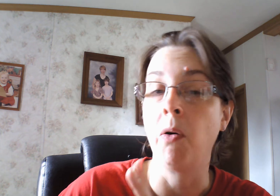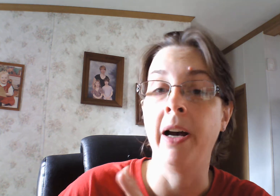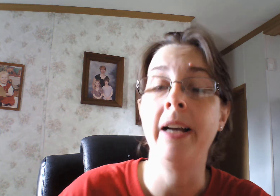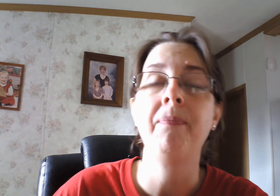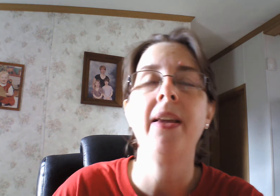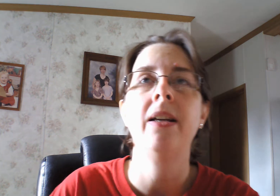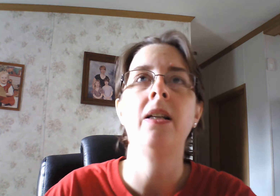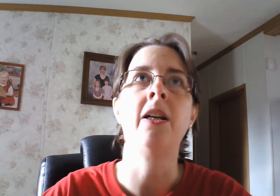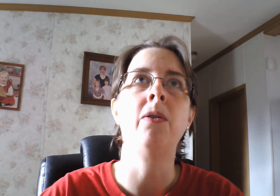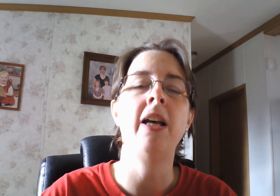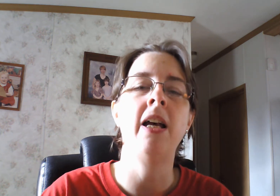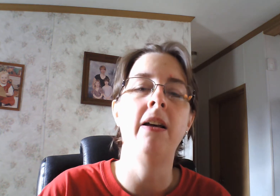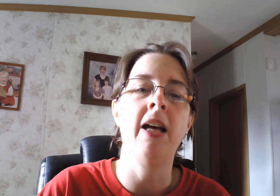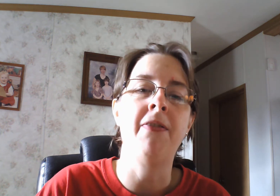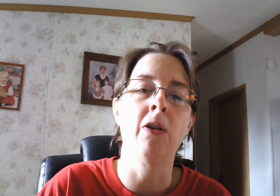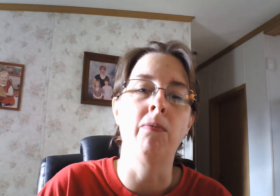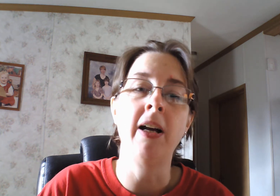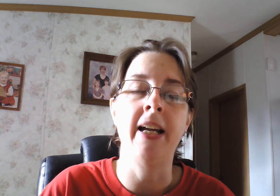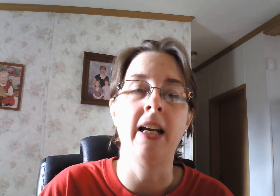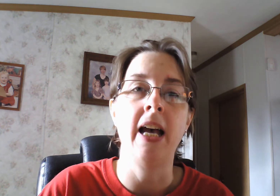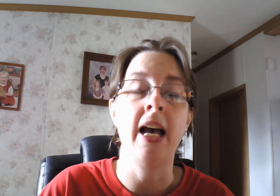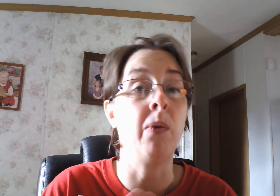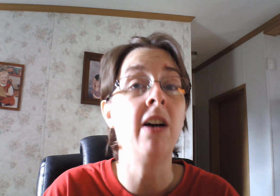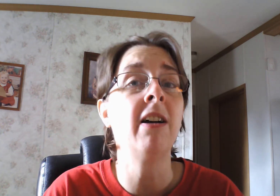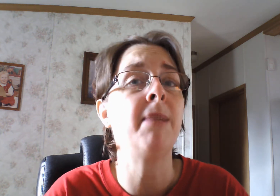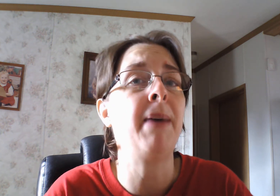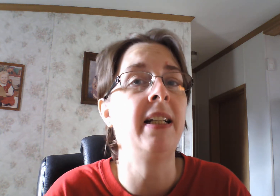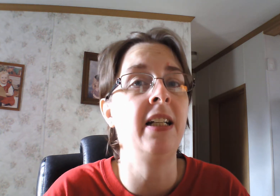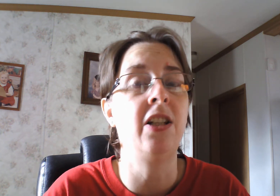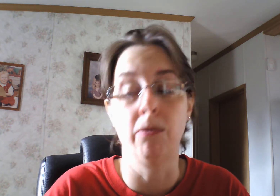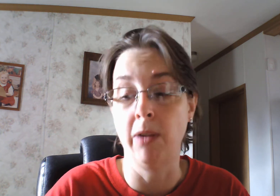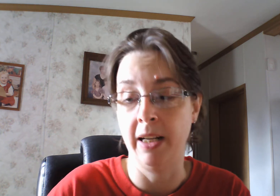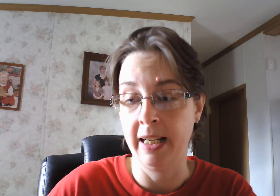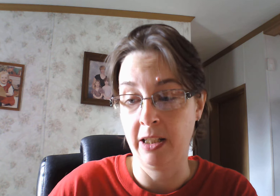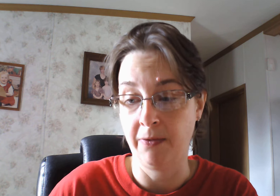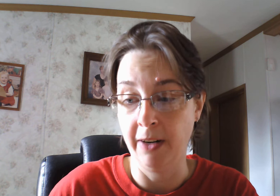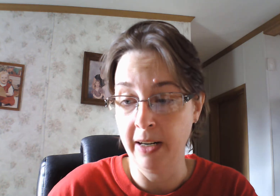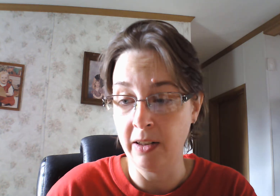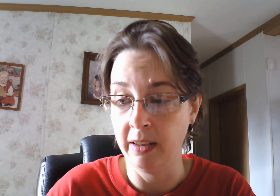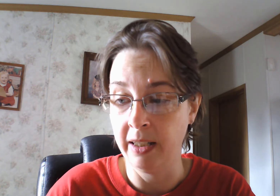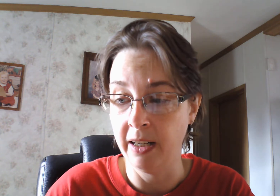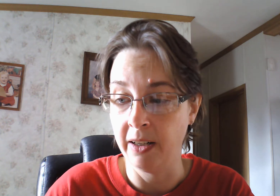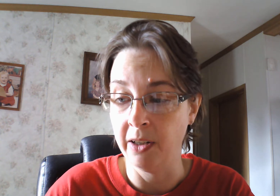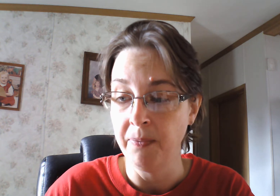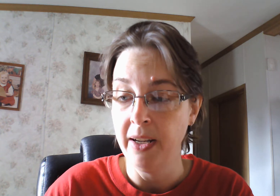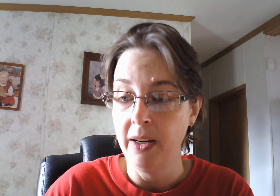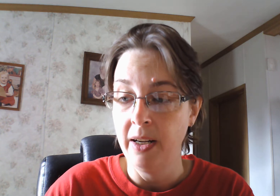Okay, so if you're running, and we are expected to run, it's very clear in here,